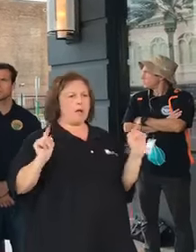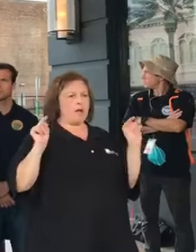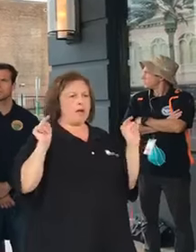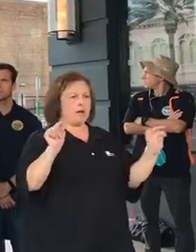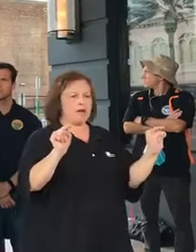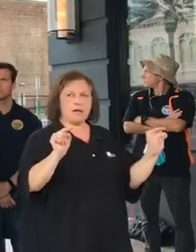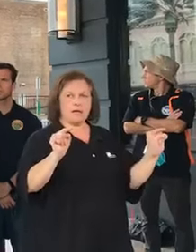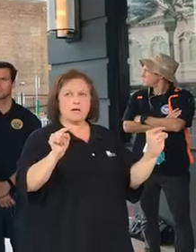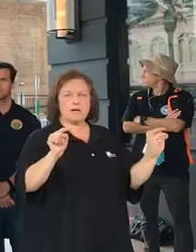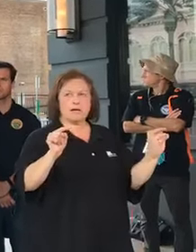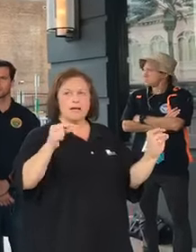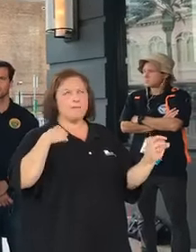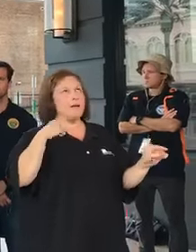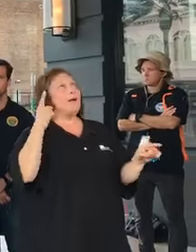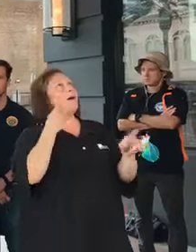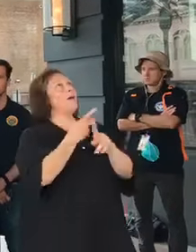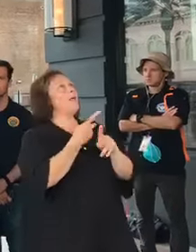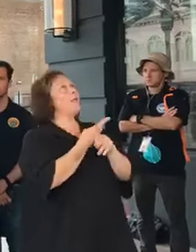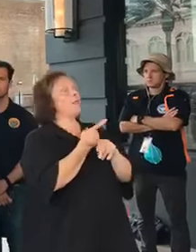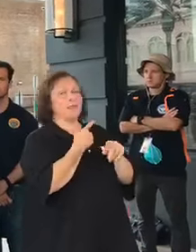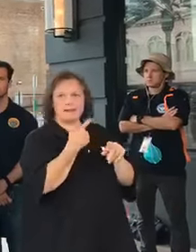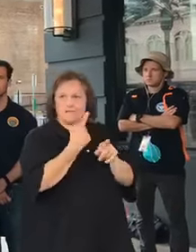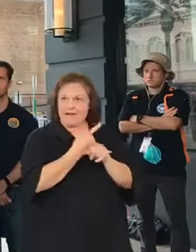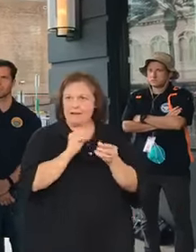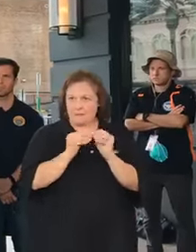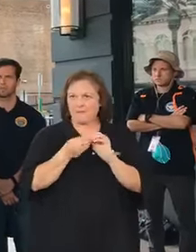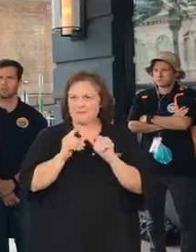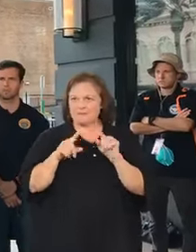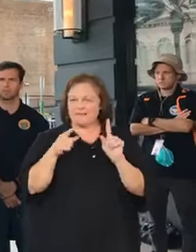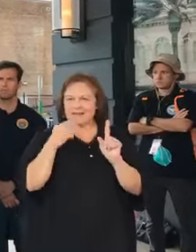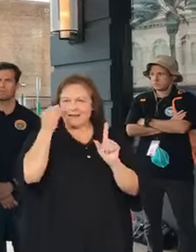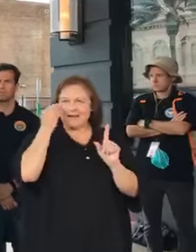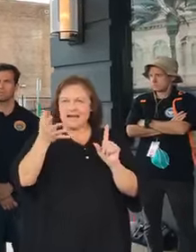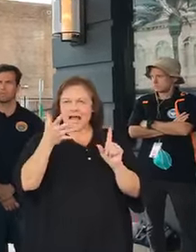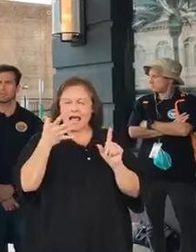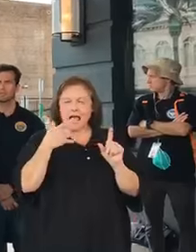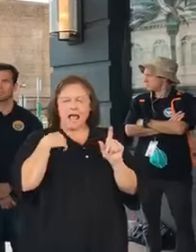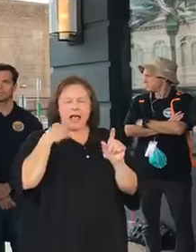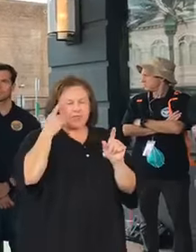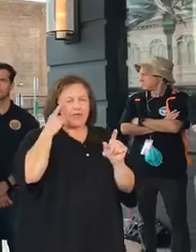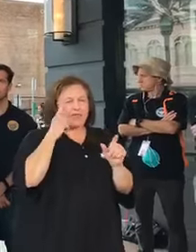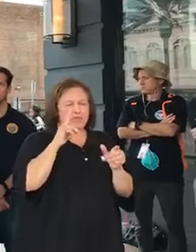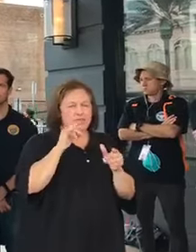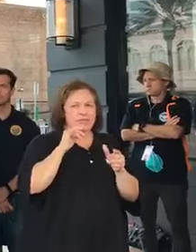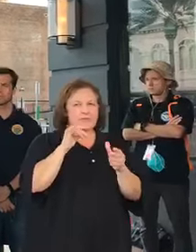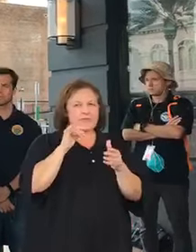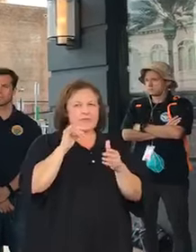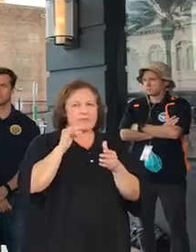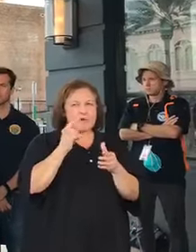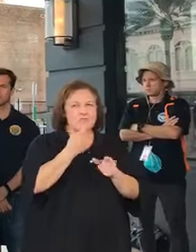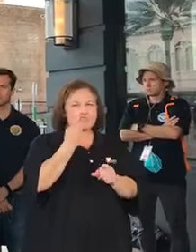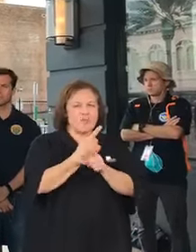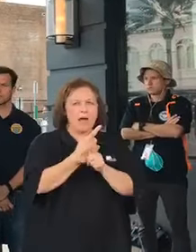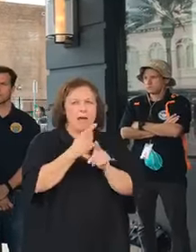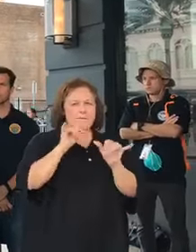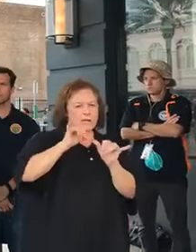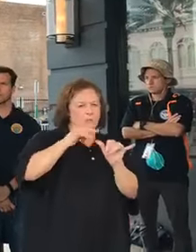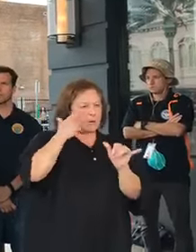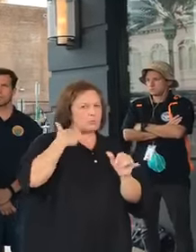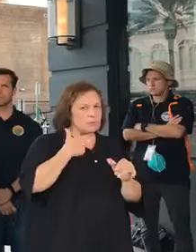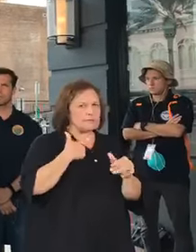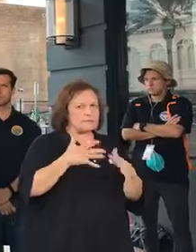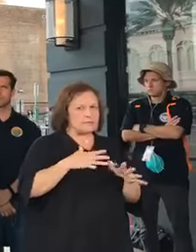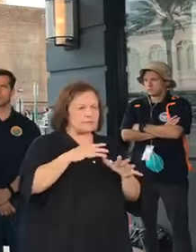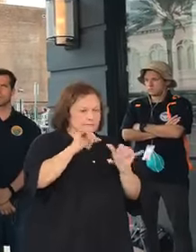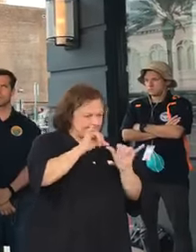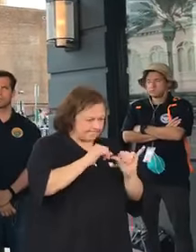And what's the tonnage? I'm gonna walk out of here and go make sure I gave you the right number, but we'll get that to you. But that, I'm almost 100% sure that's the numbers, because we did our calculations